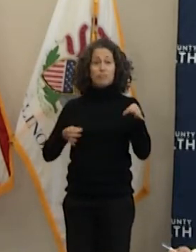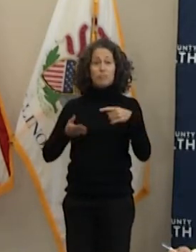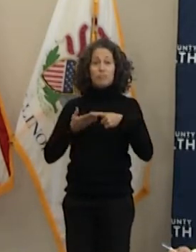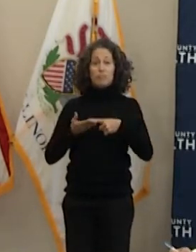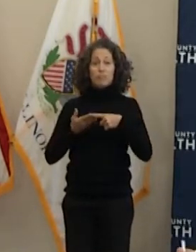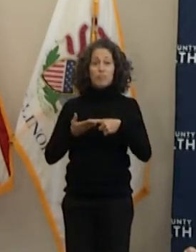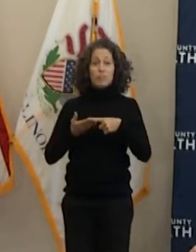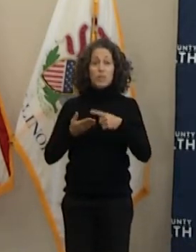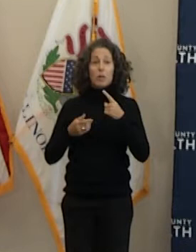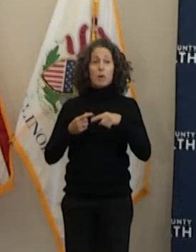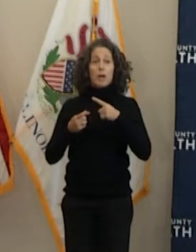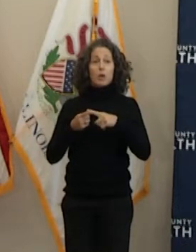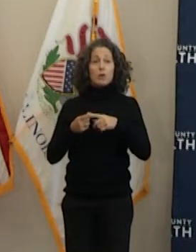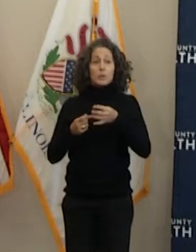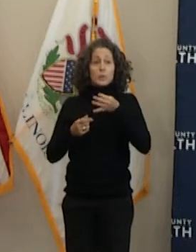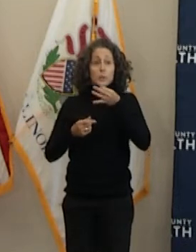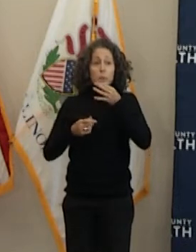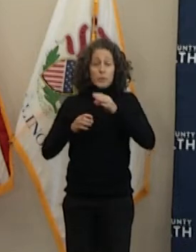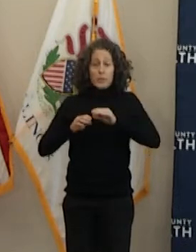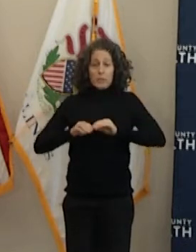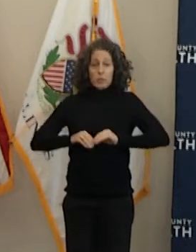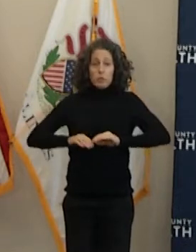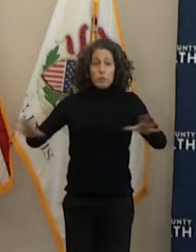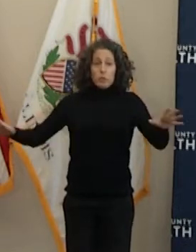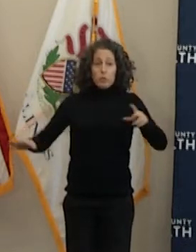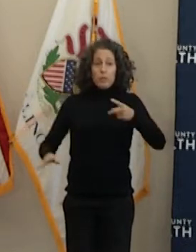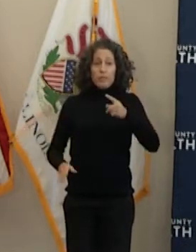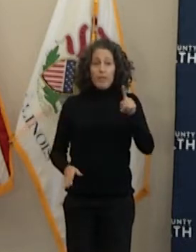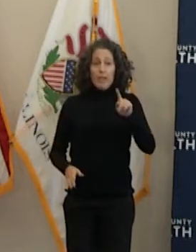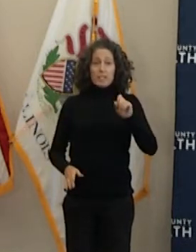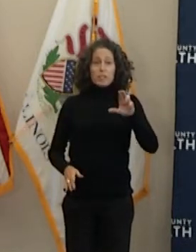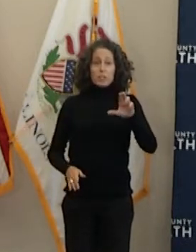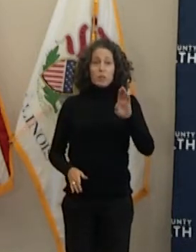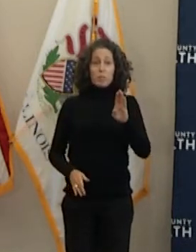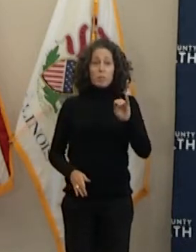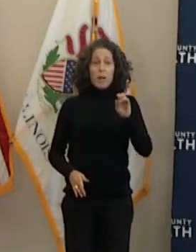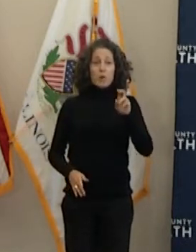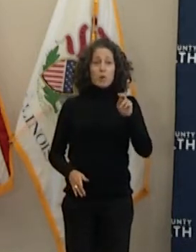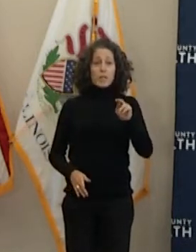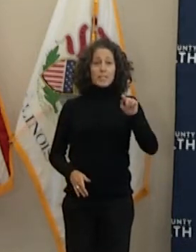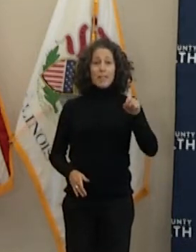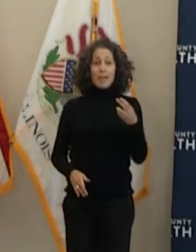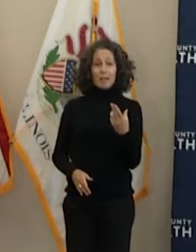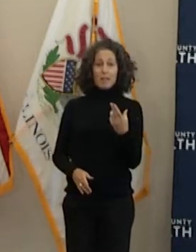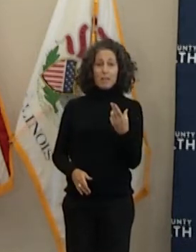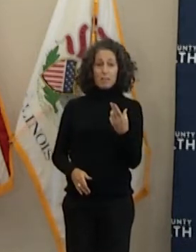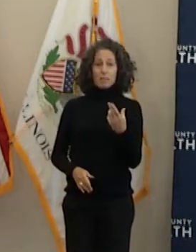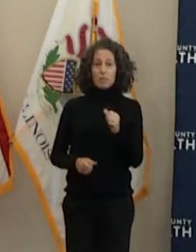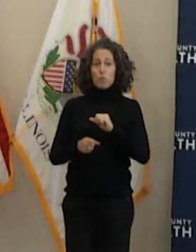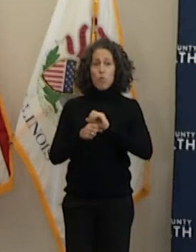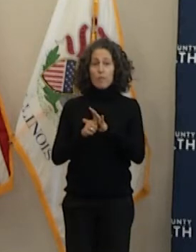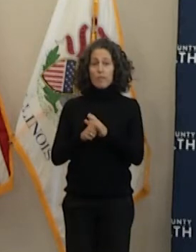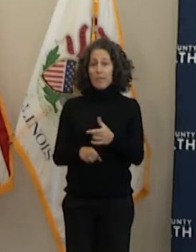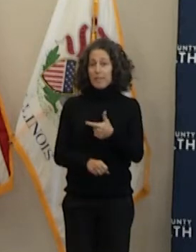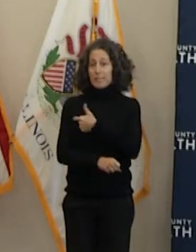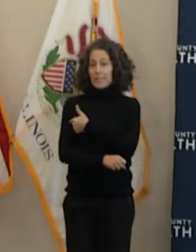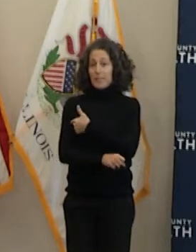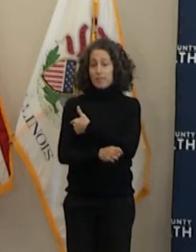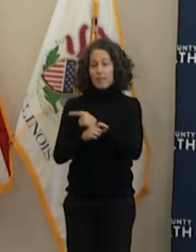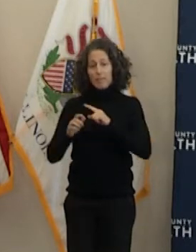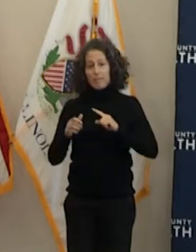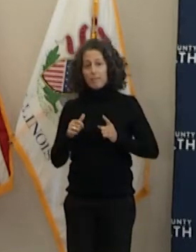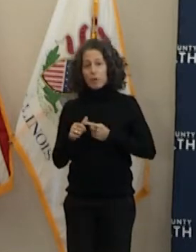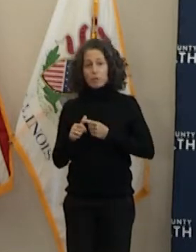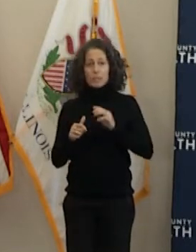imminent distribution of the Pfizer-BioNTech COVID-19 vaccine. This is the first ever